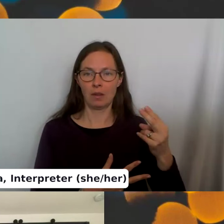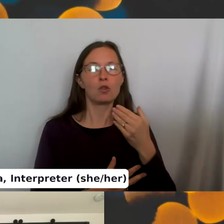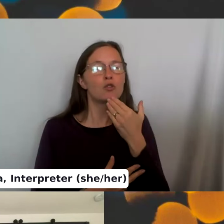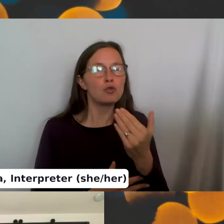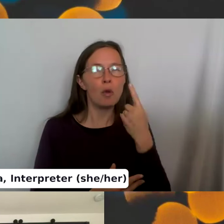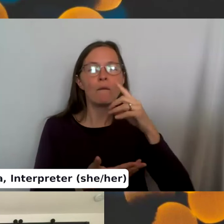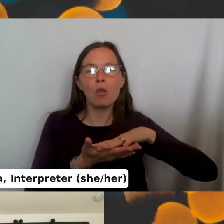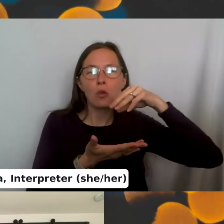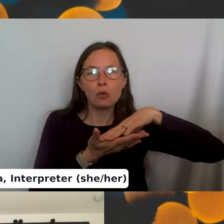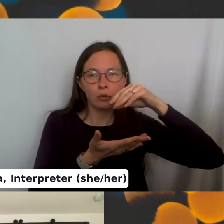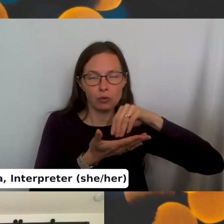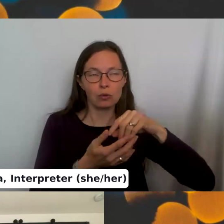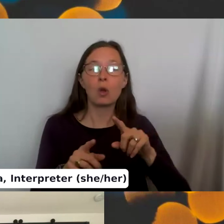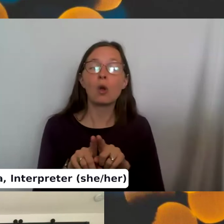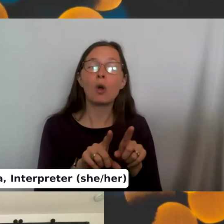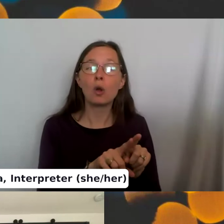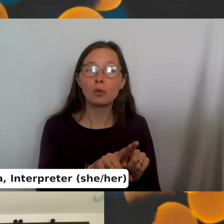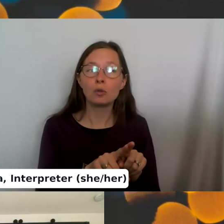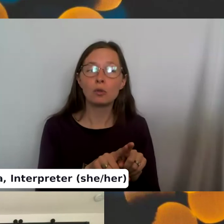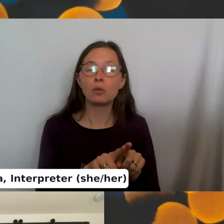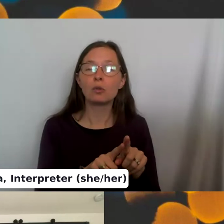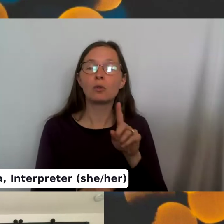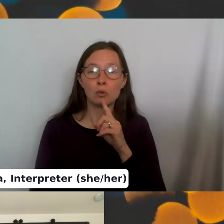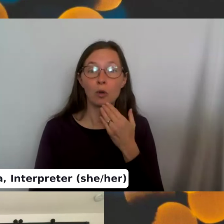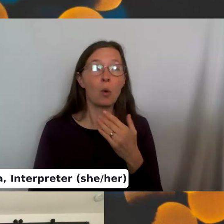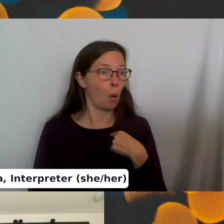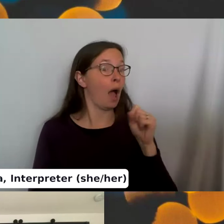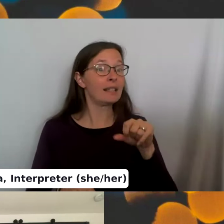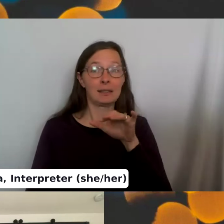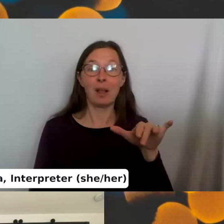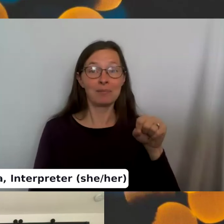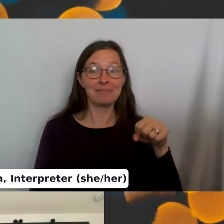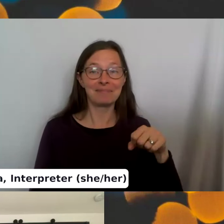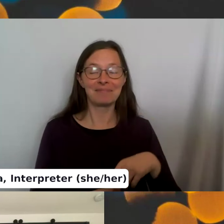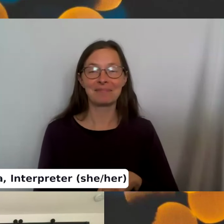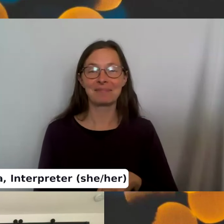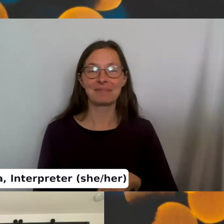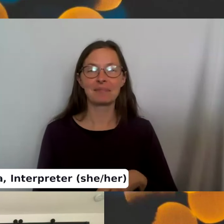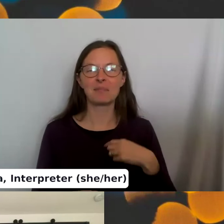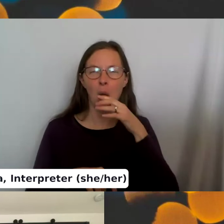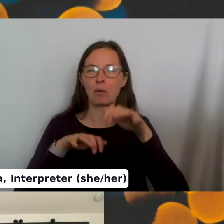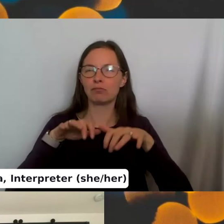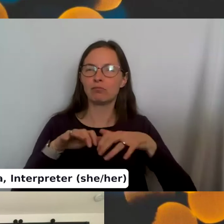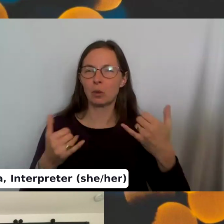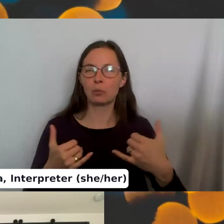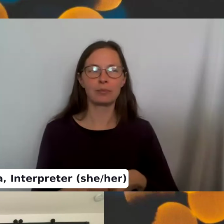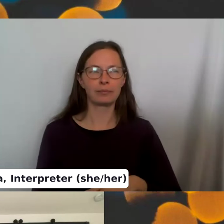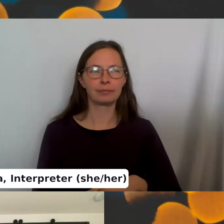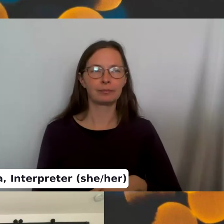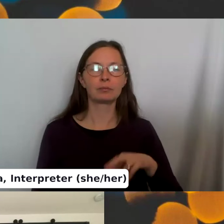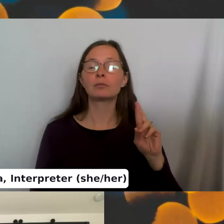learning. It's also really good because, yeah, I can spell the titles for you. I'll put it in the chat right now.